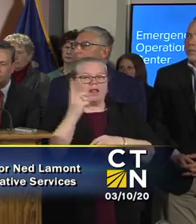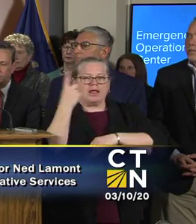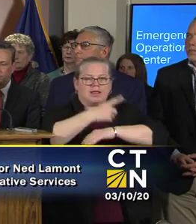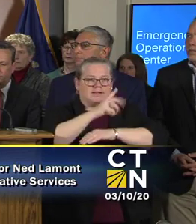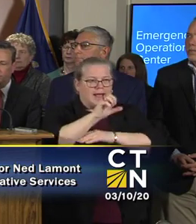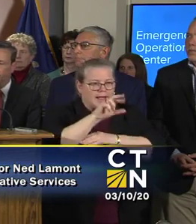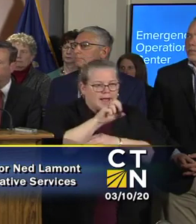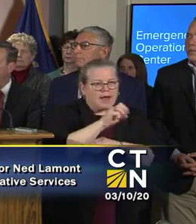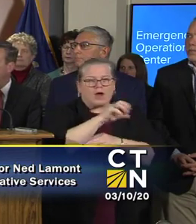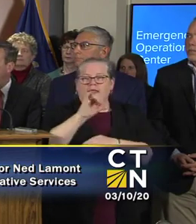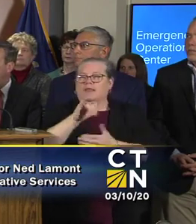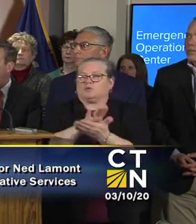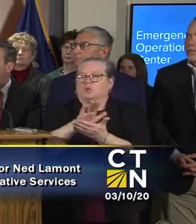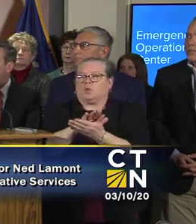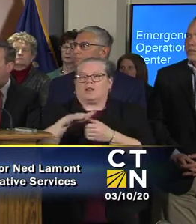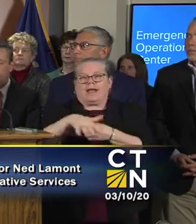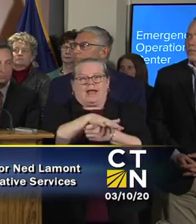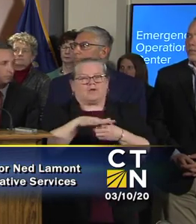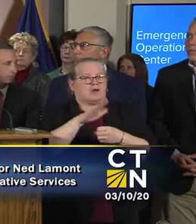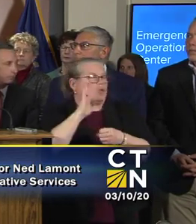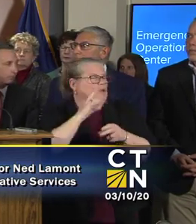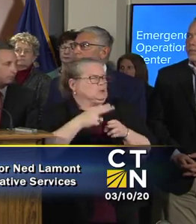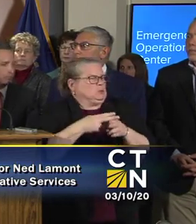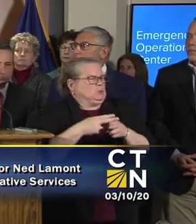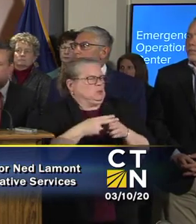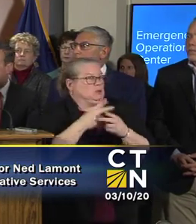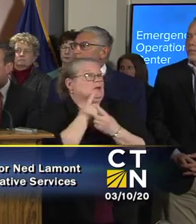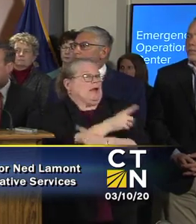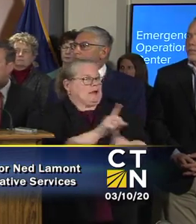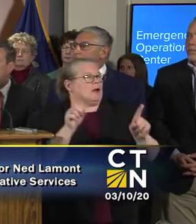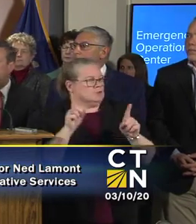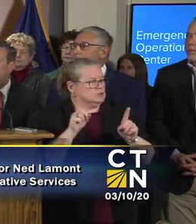those localities very shortly, probably within the next hour.